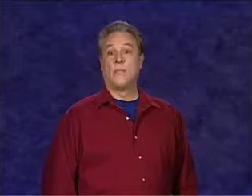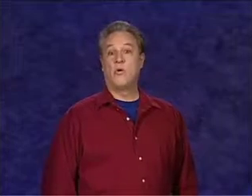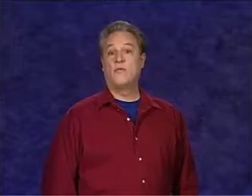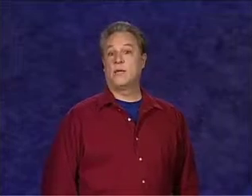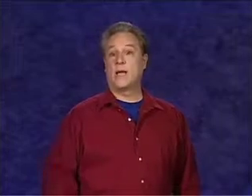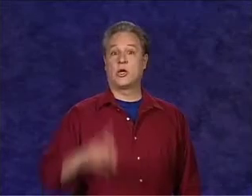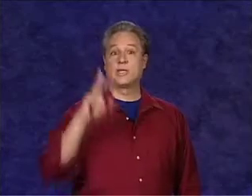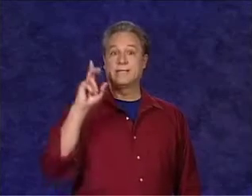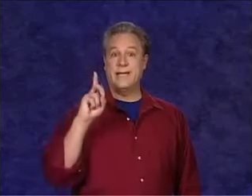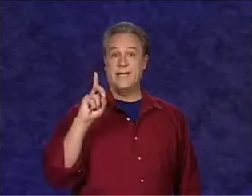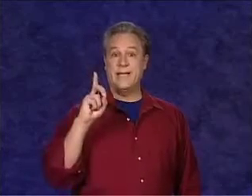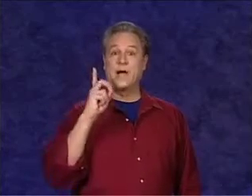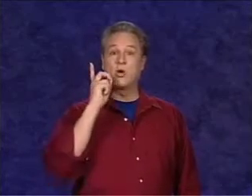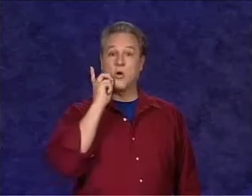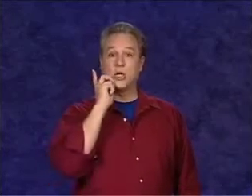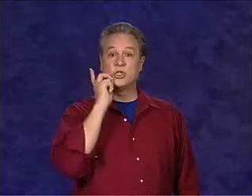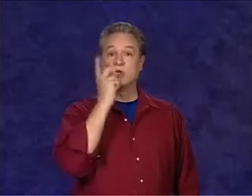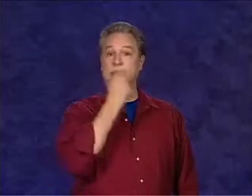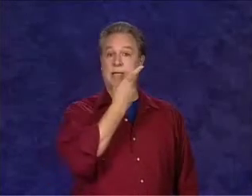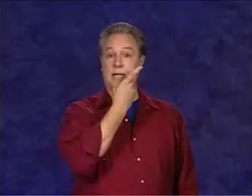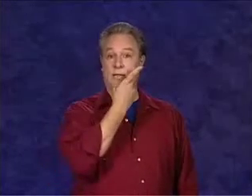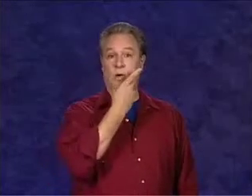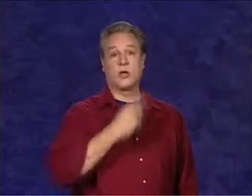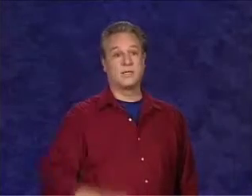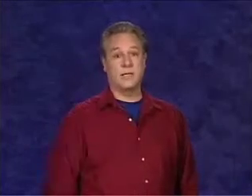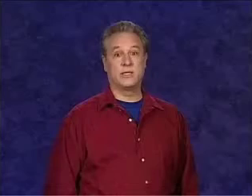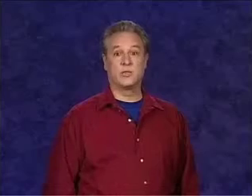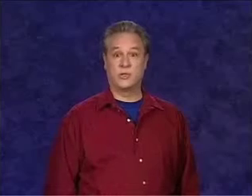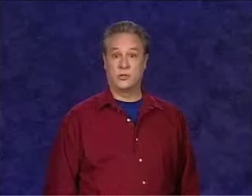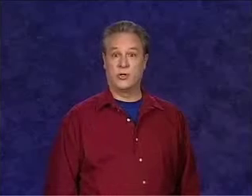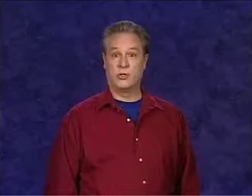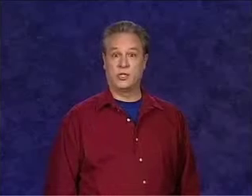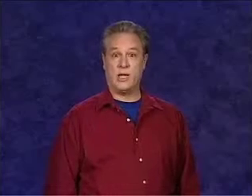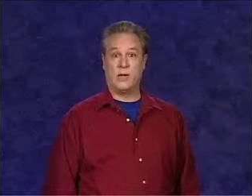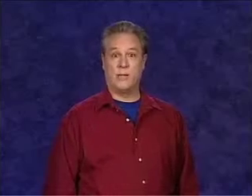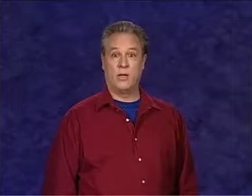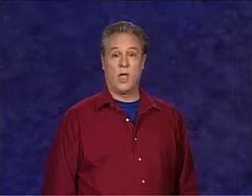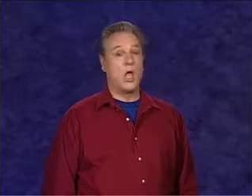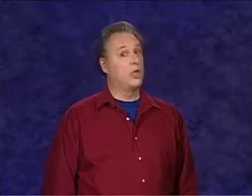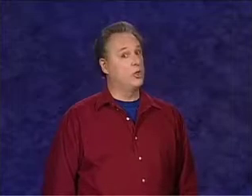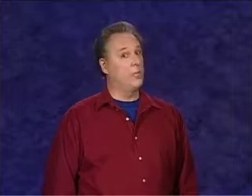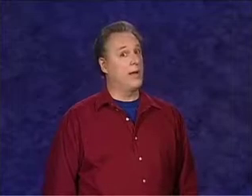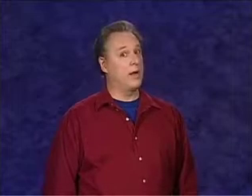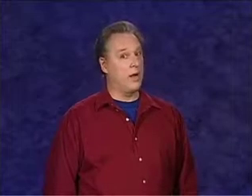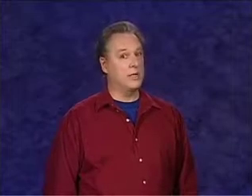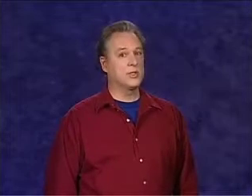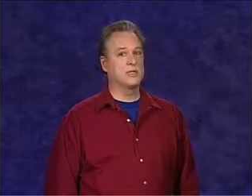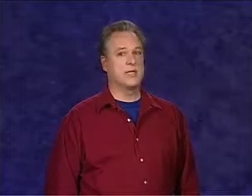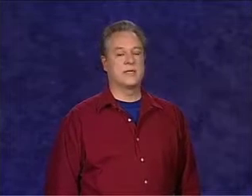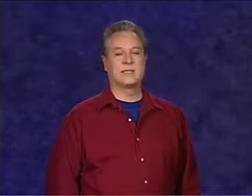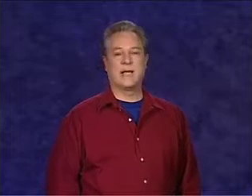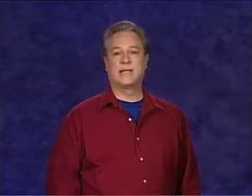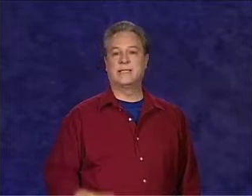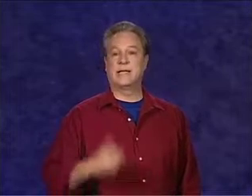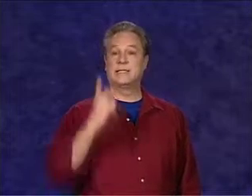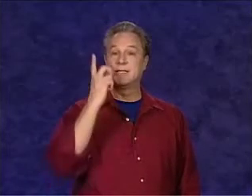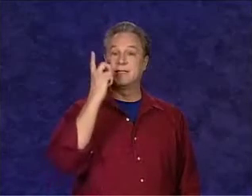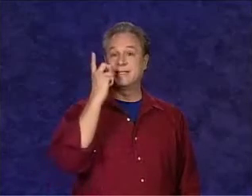Move the letter D across your teeth where your dentist would do her job. You might also see the sign dentist